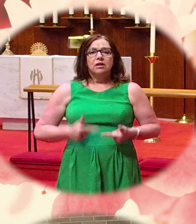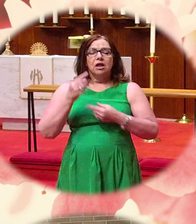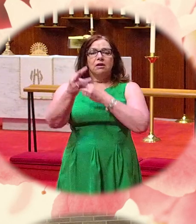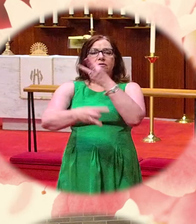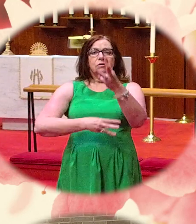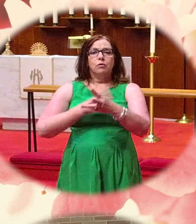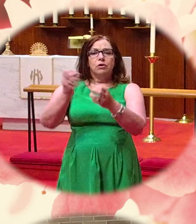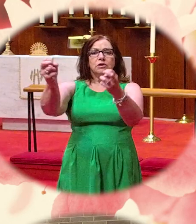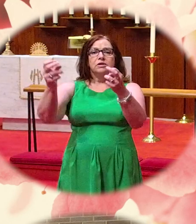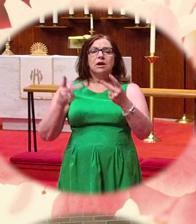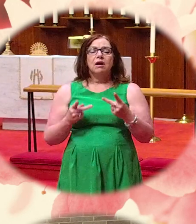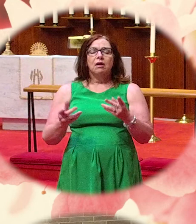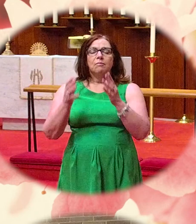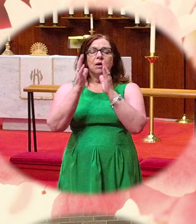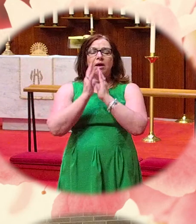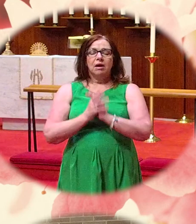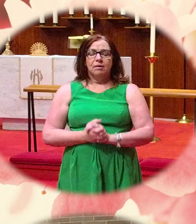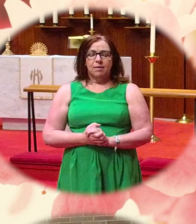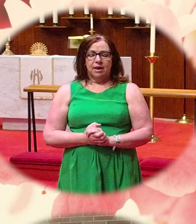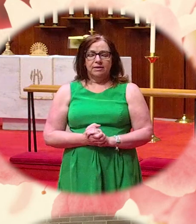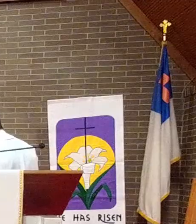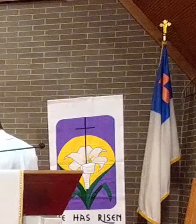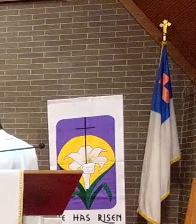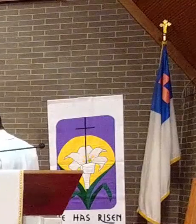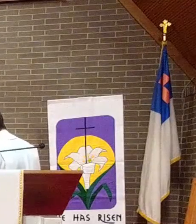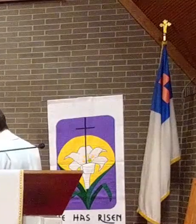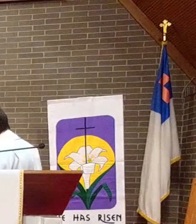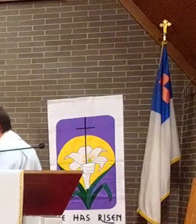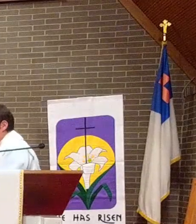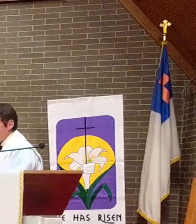world to come. Amen.